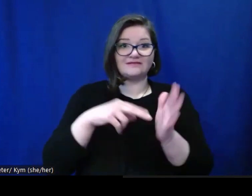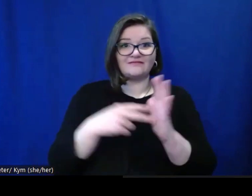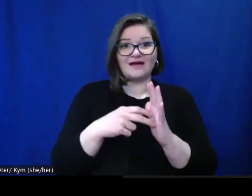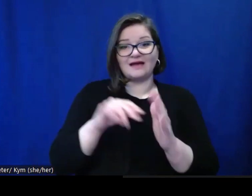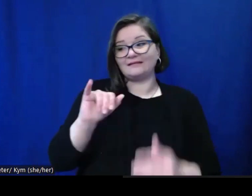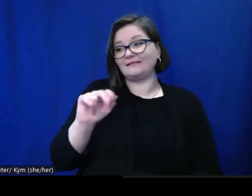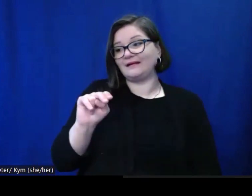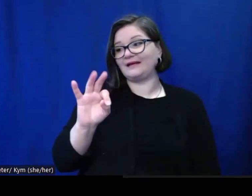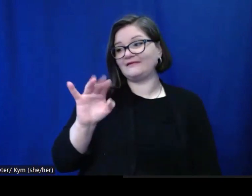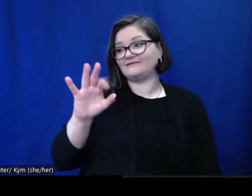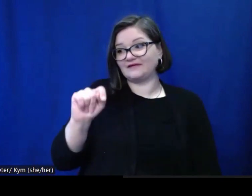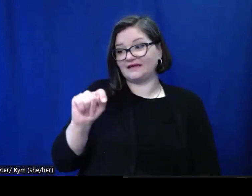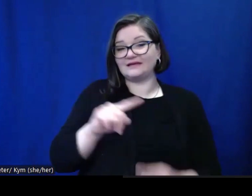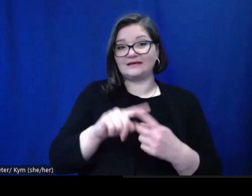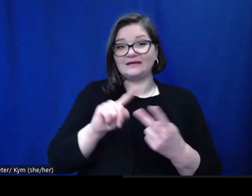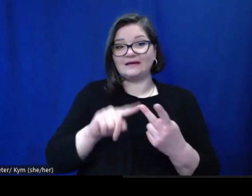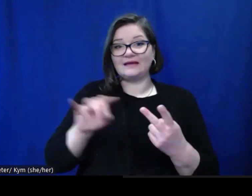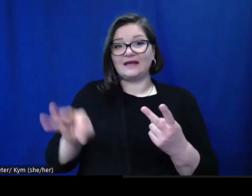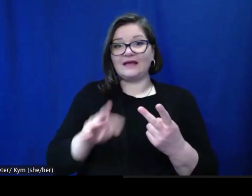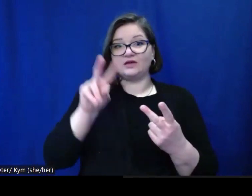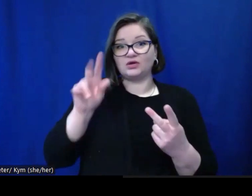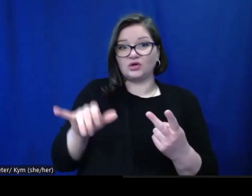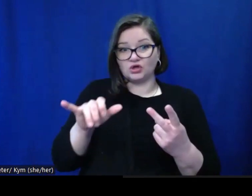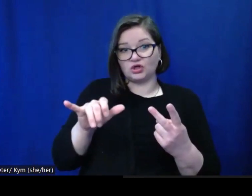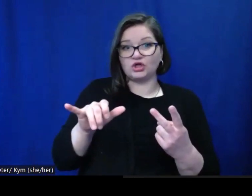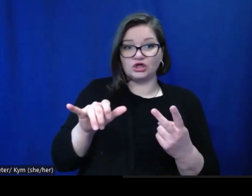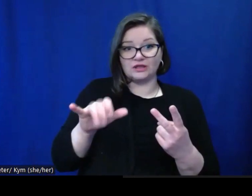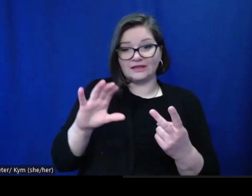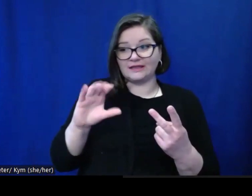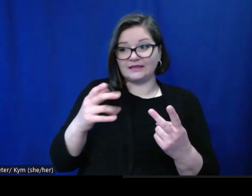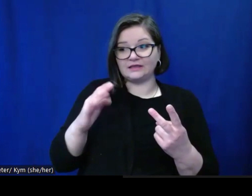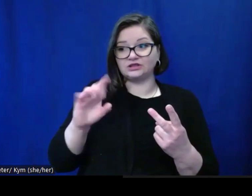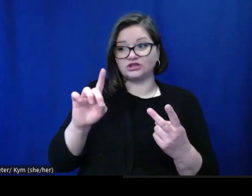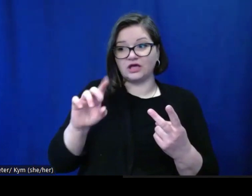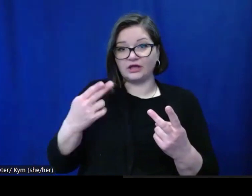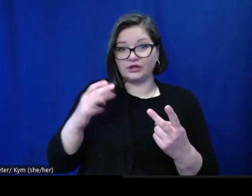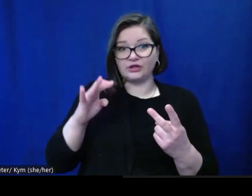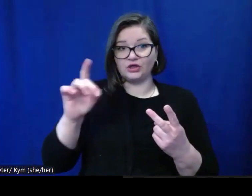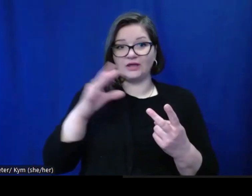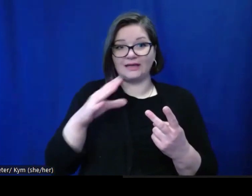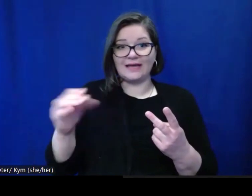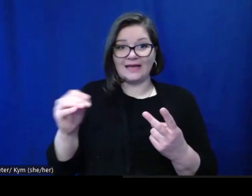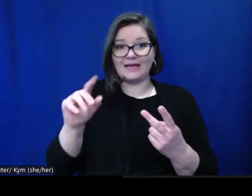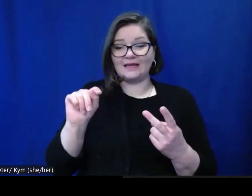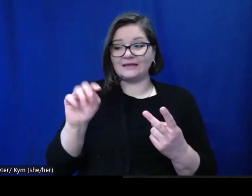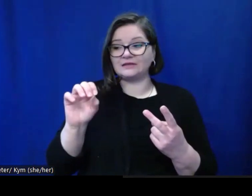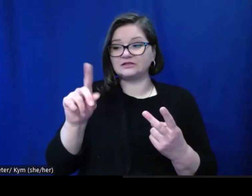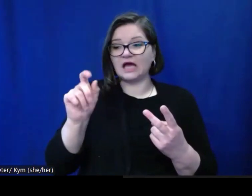and early childhood infant and toddlers. So I'm going to go up to the age of 36 months.